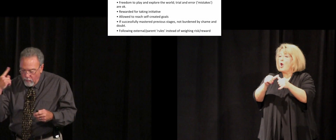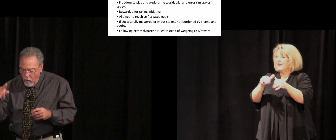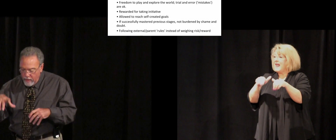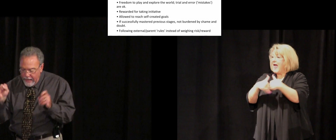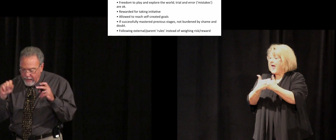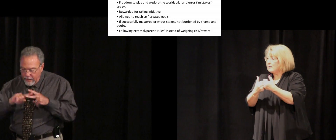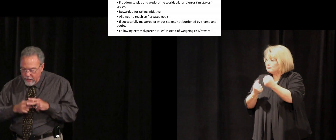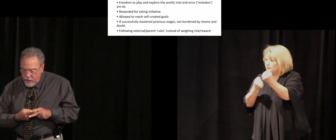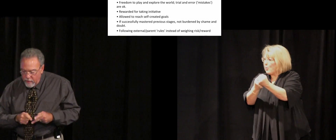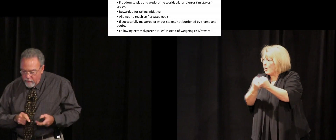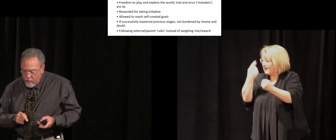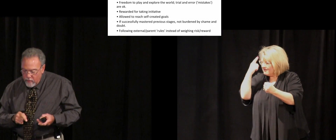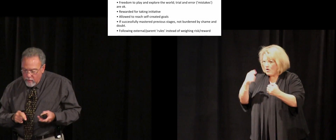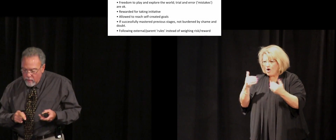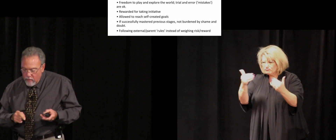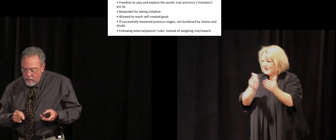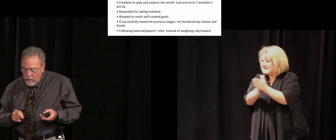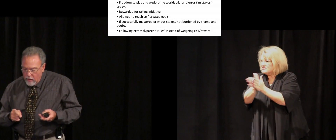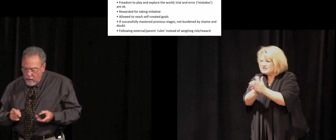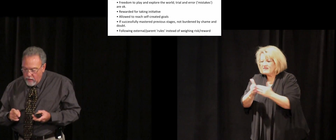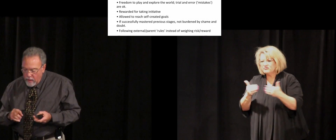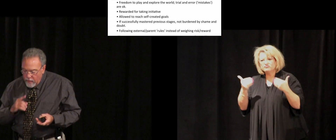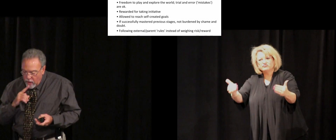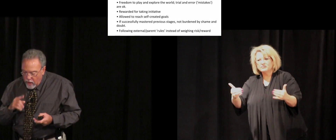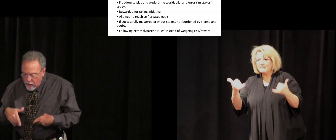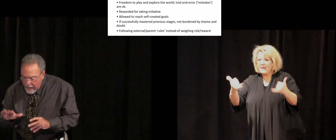Stage 4, self-identity.